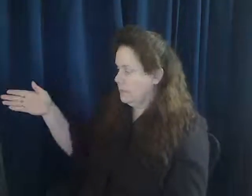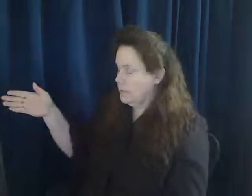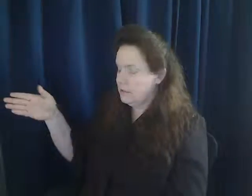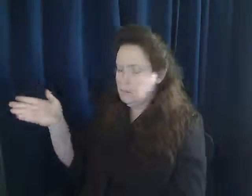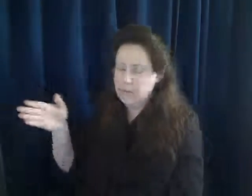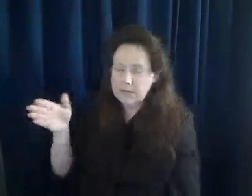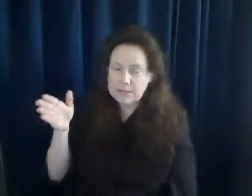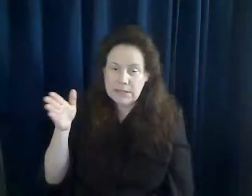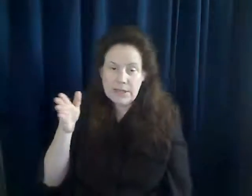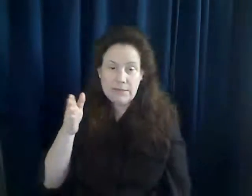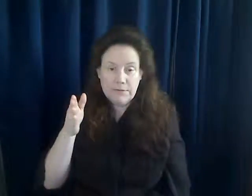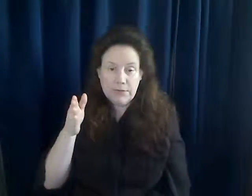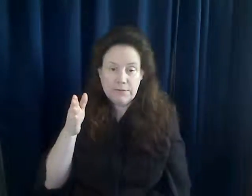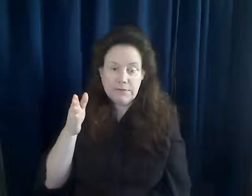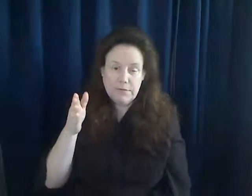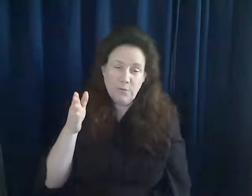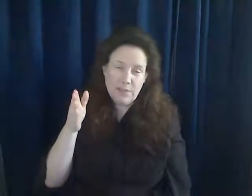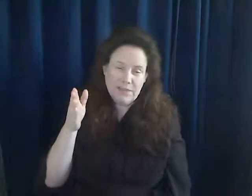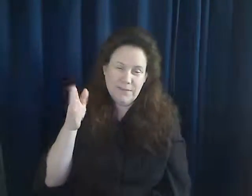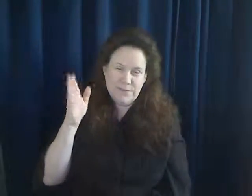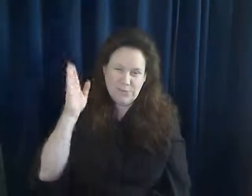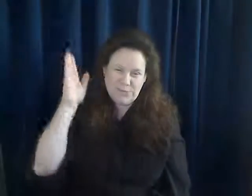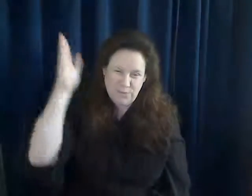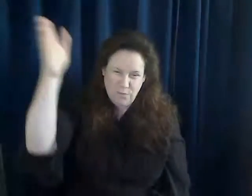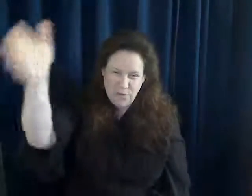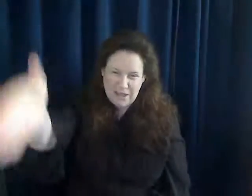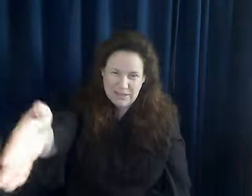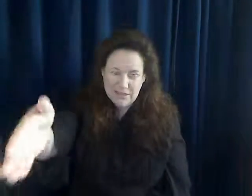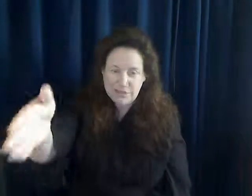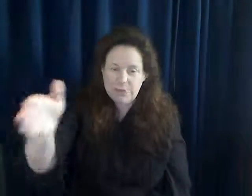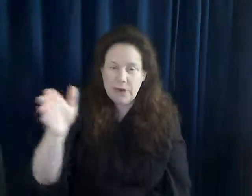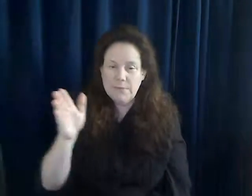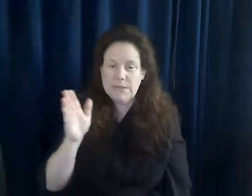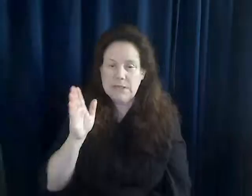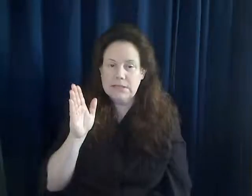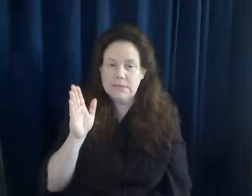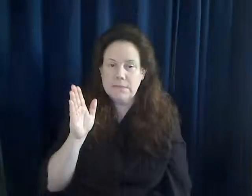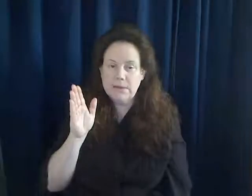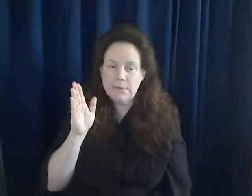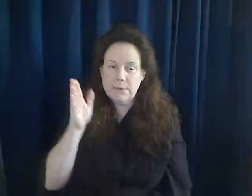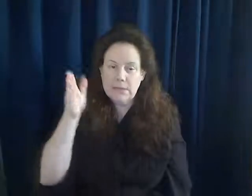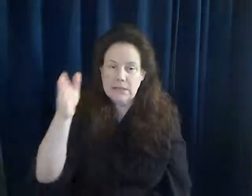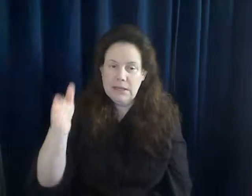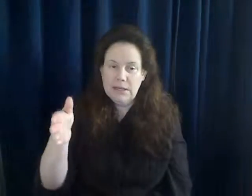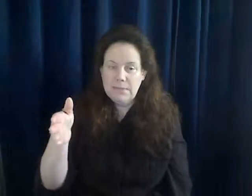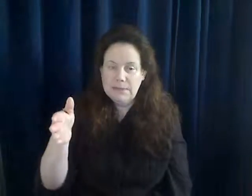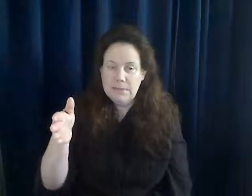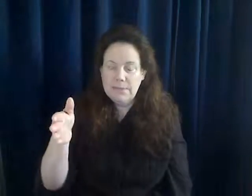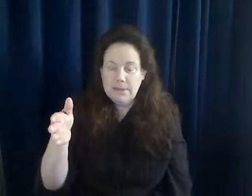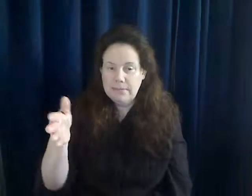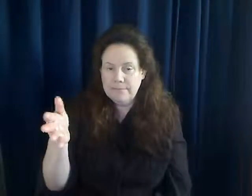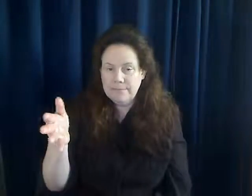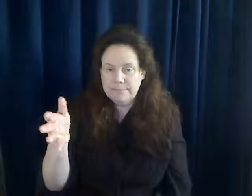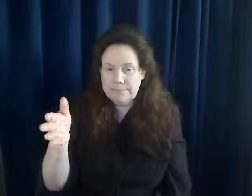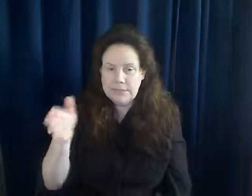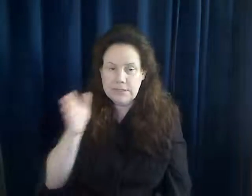a little ways. If you're talking about something way in the future, you say way in the future and your arm extends farther, but if it's something this